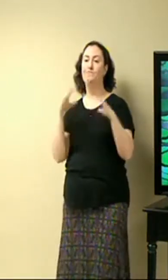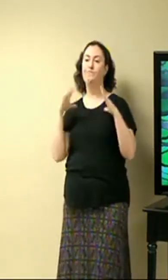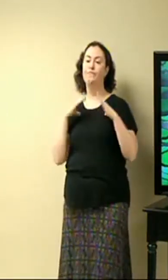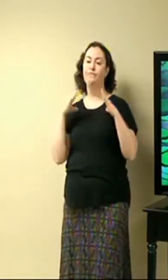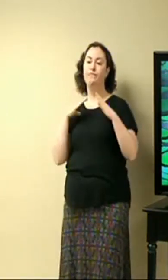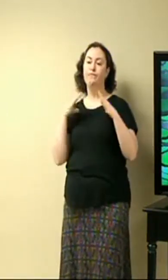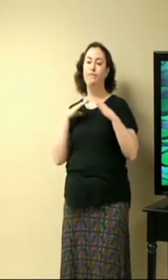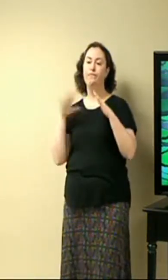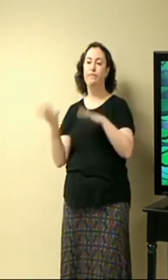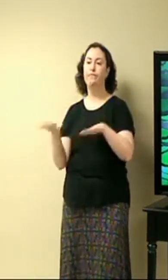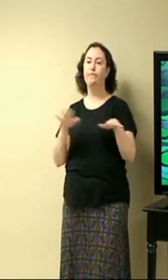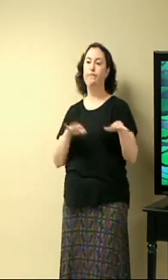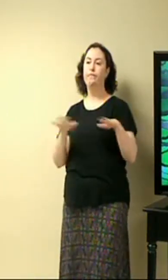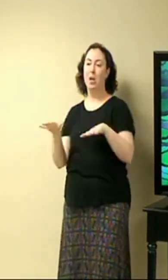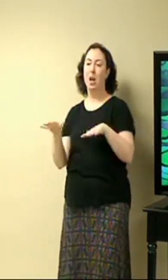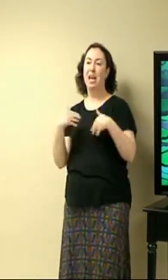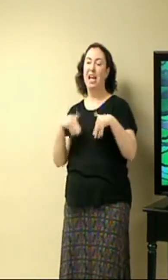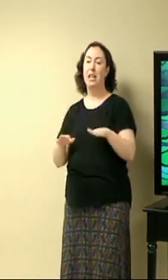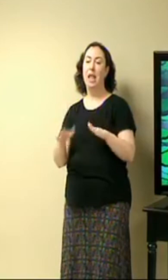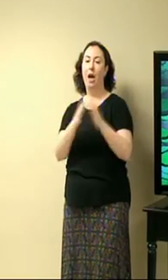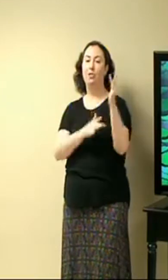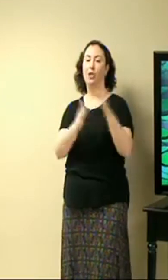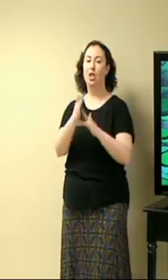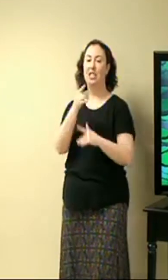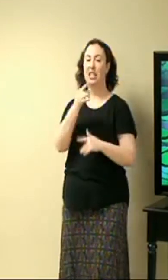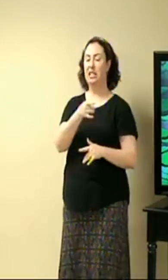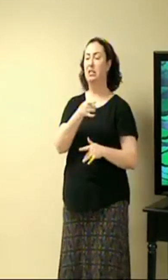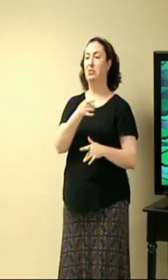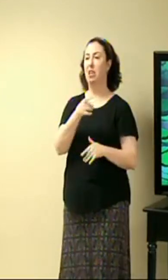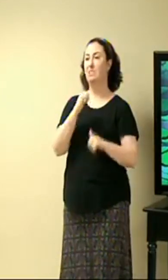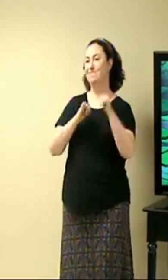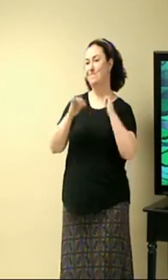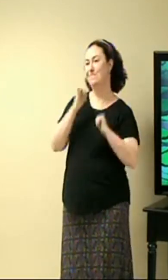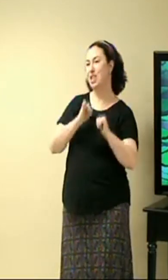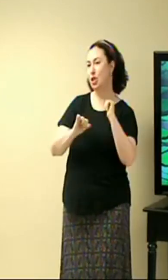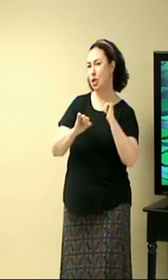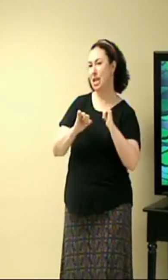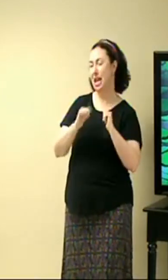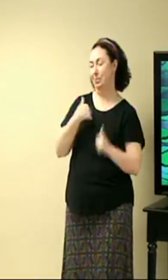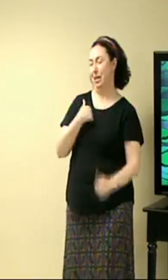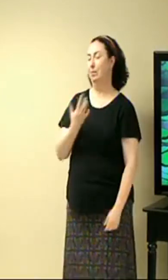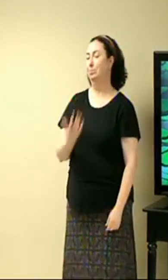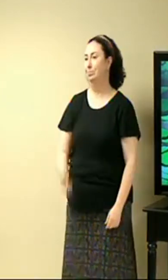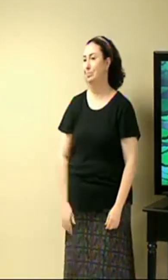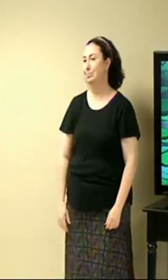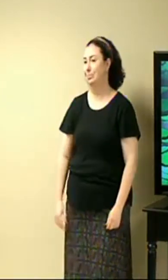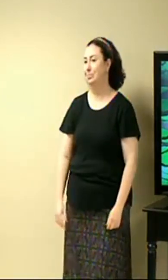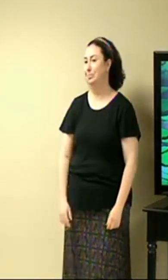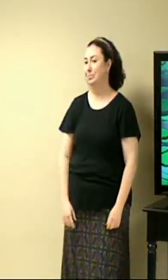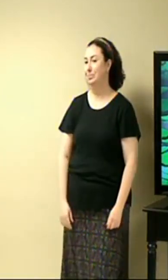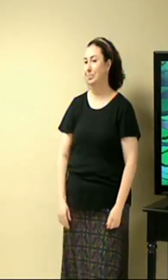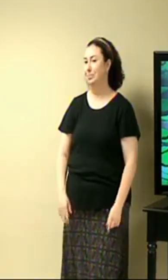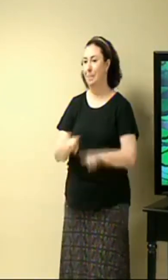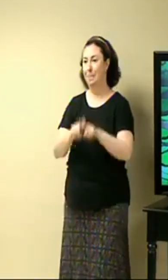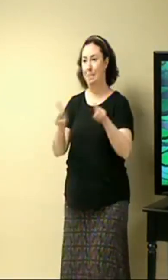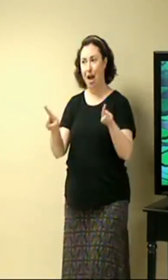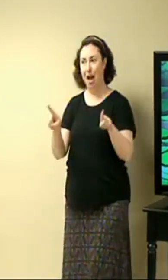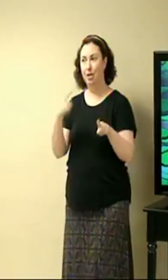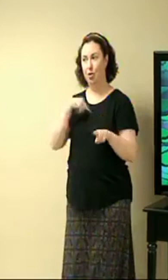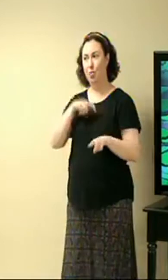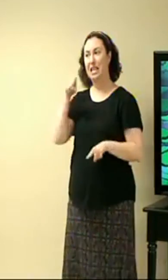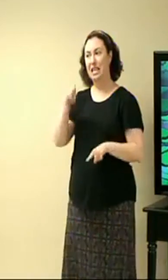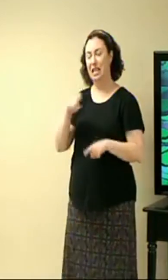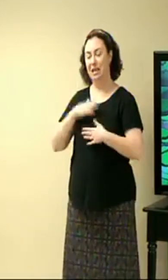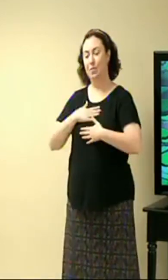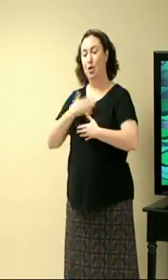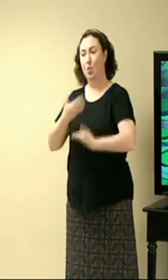Jesus. Discipleship says, I will take up my cross and I will die with Jesus. Let me say that